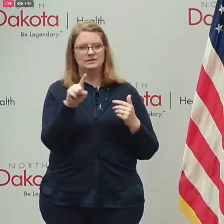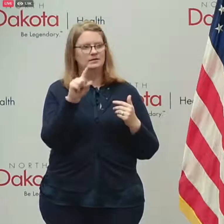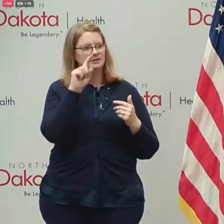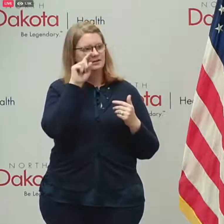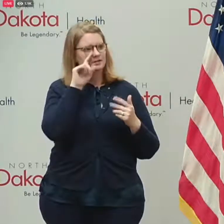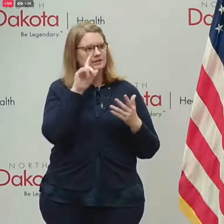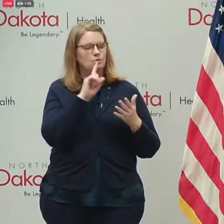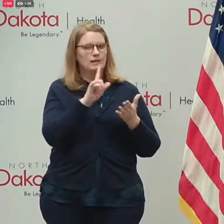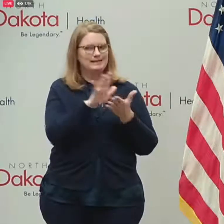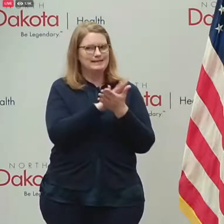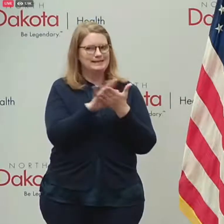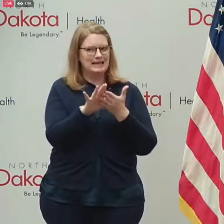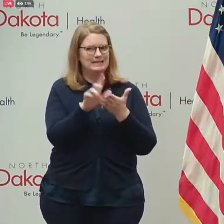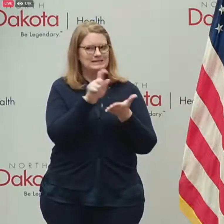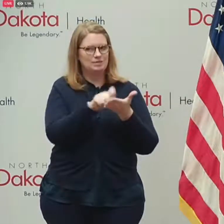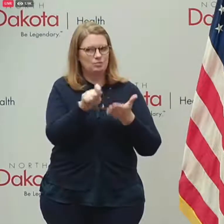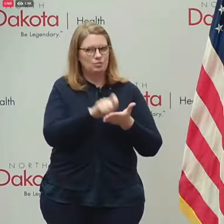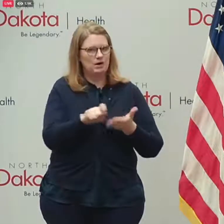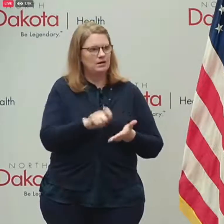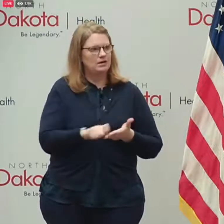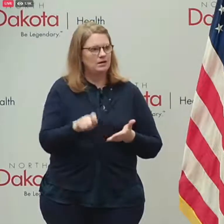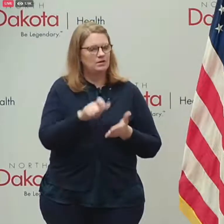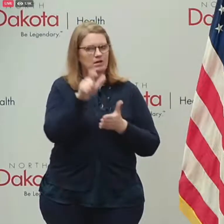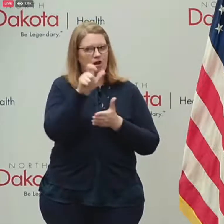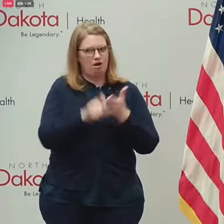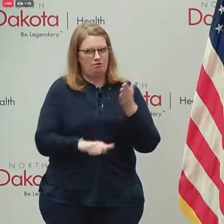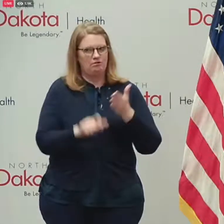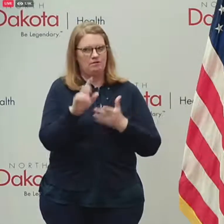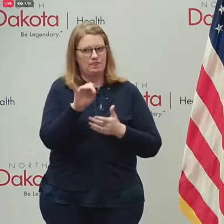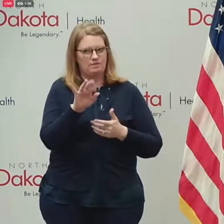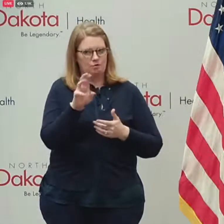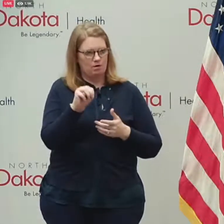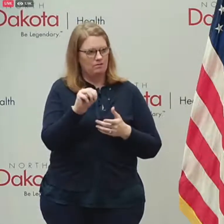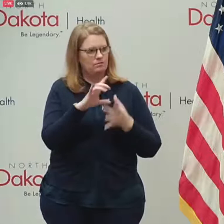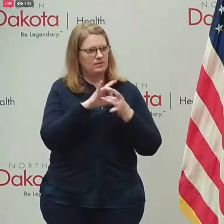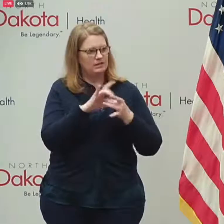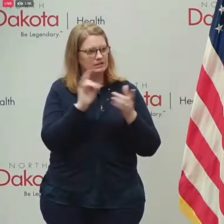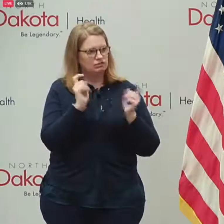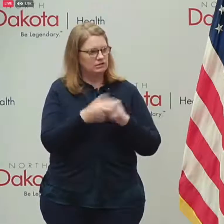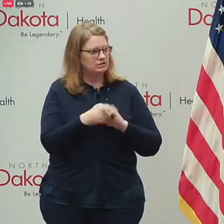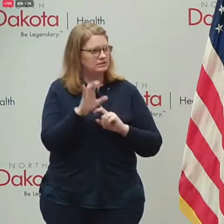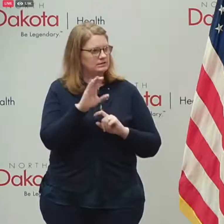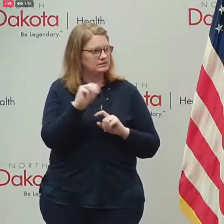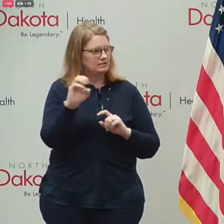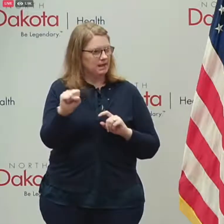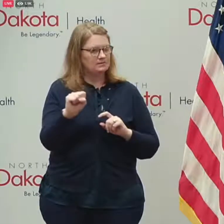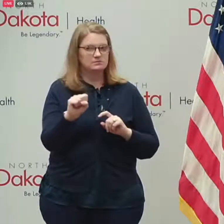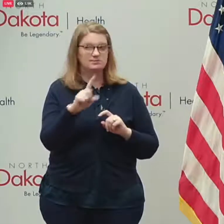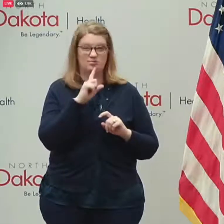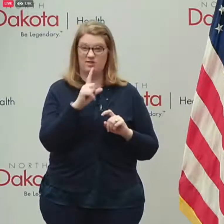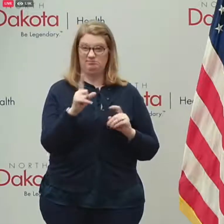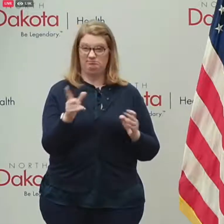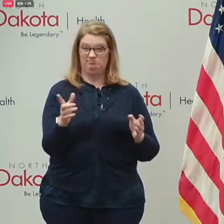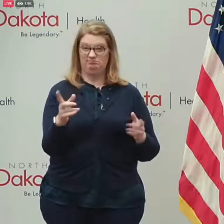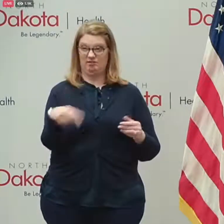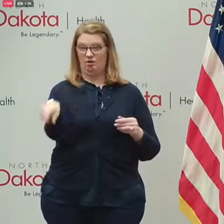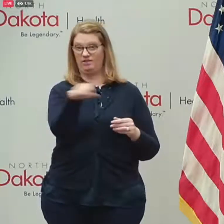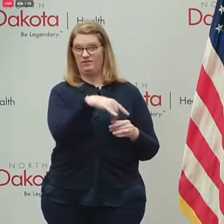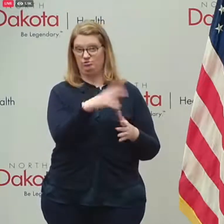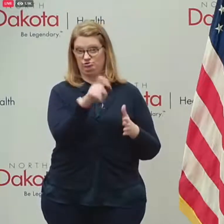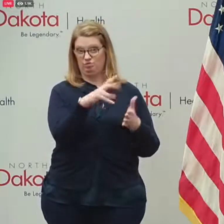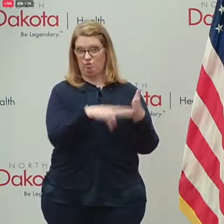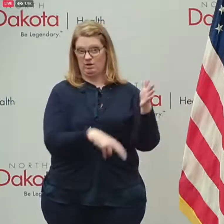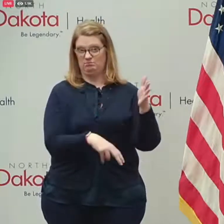nicely well-written factual article in the forum today regarding the changes to CMS, and I would encourage everyone to read that.